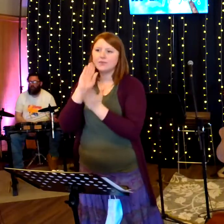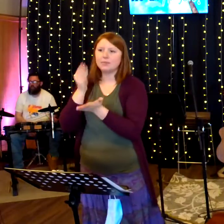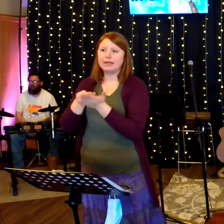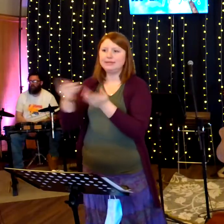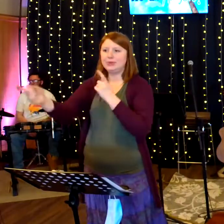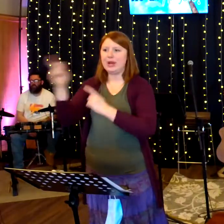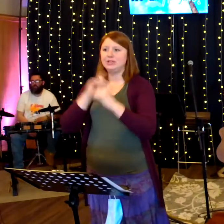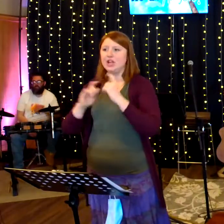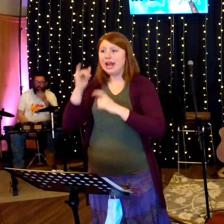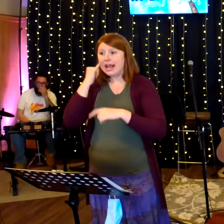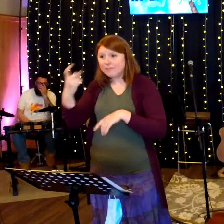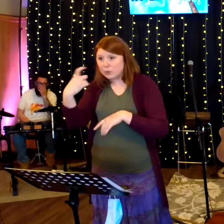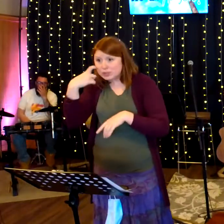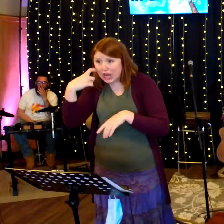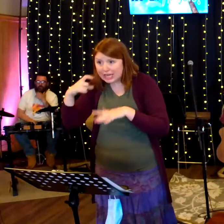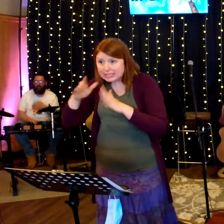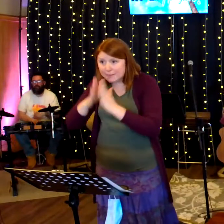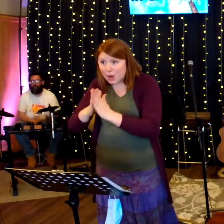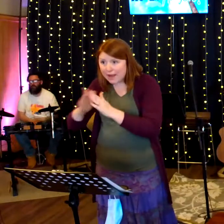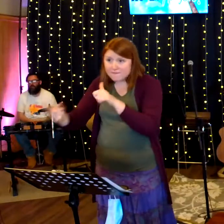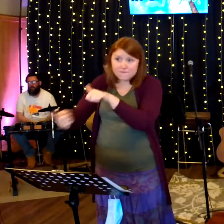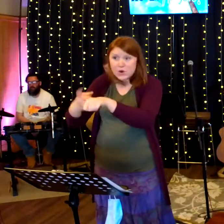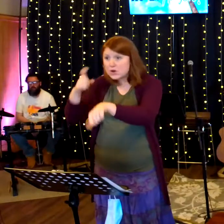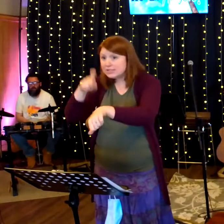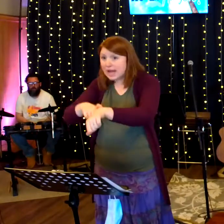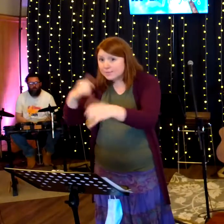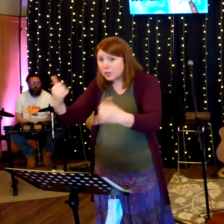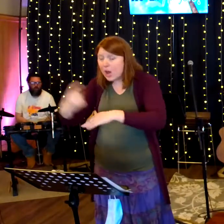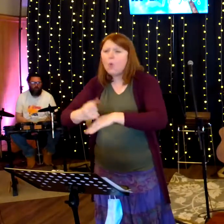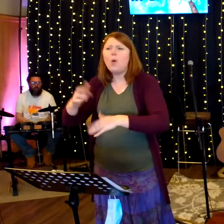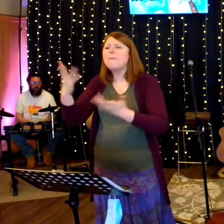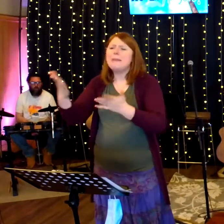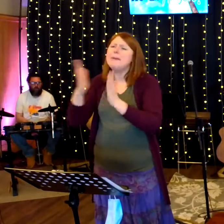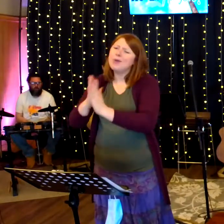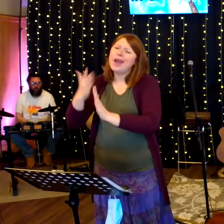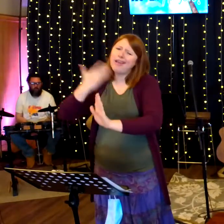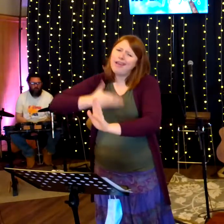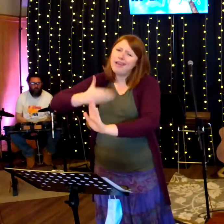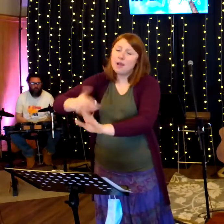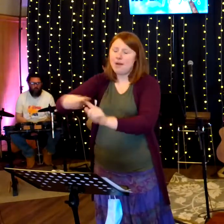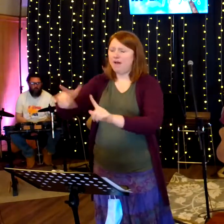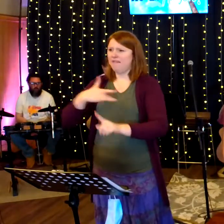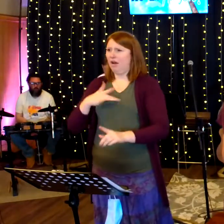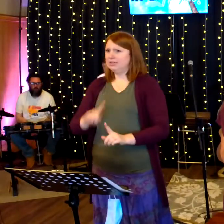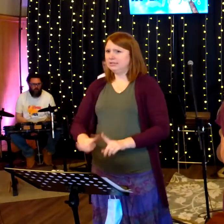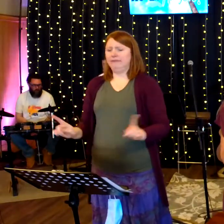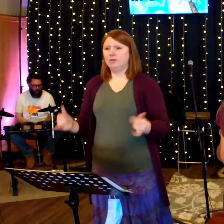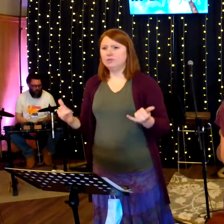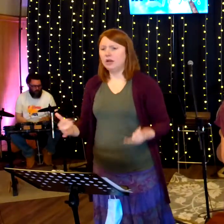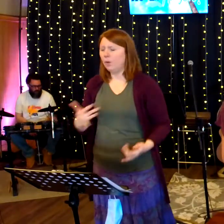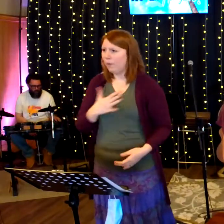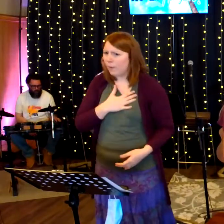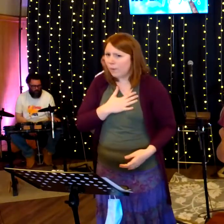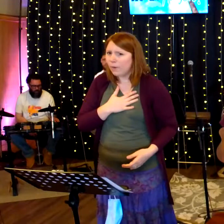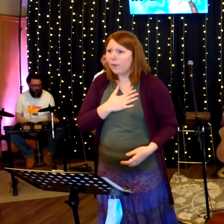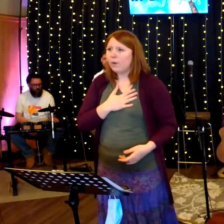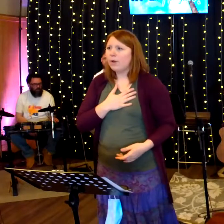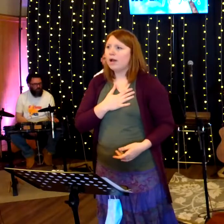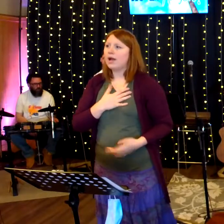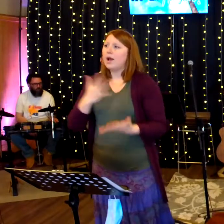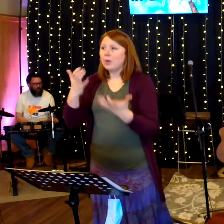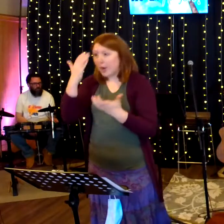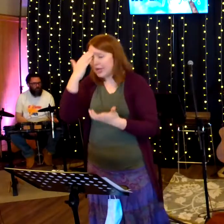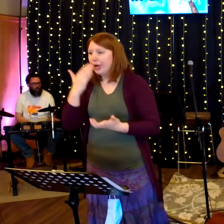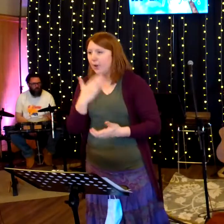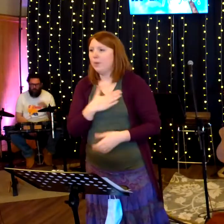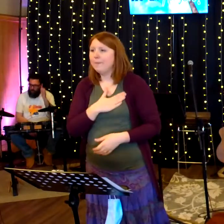very first time today, or maybe you've prayed that prayer before, but it hit differently today, we want to